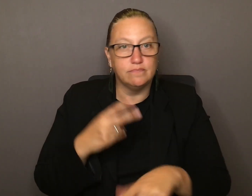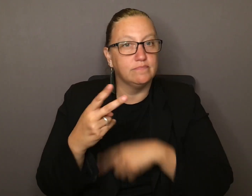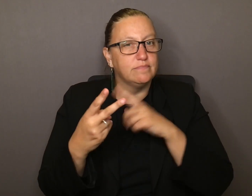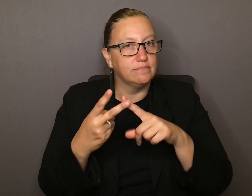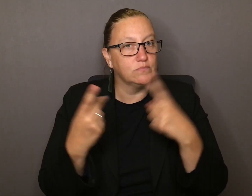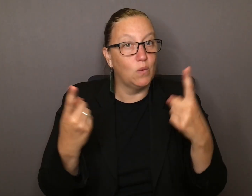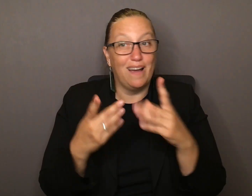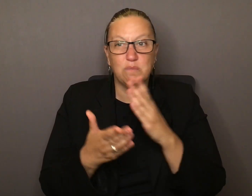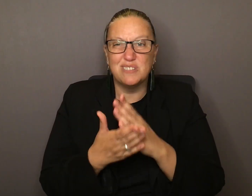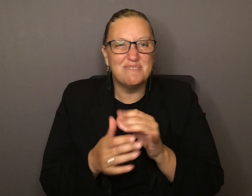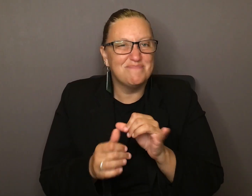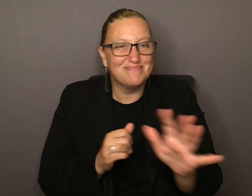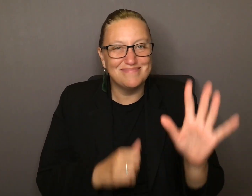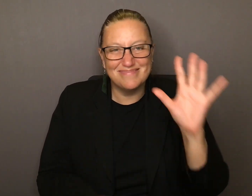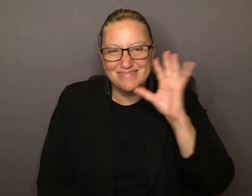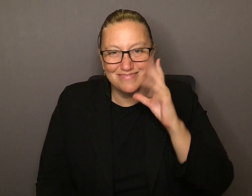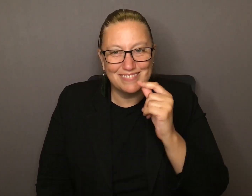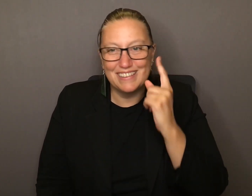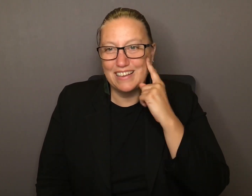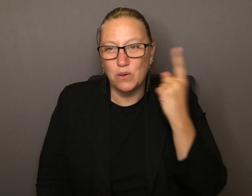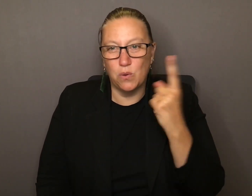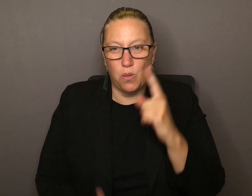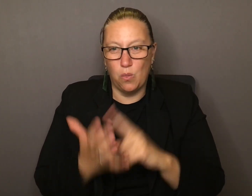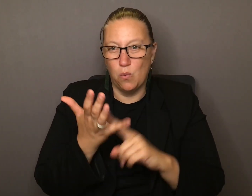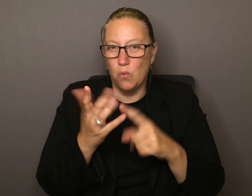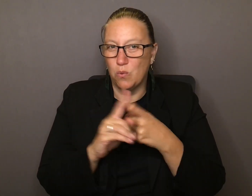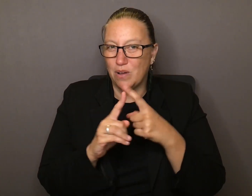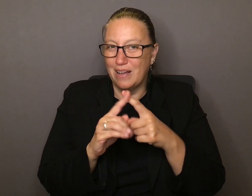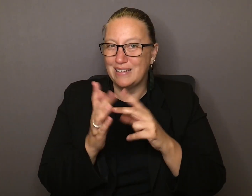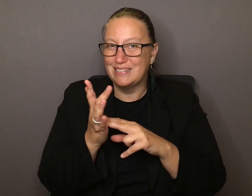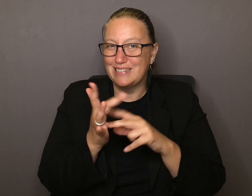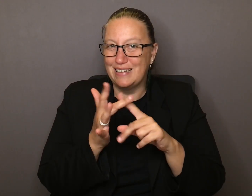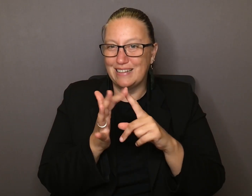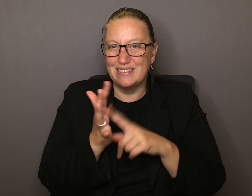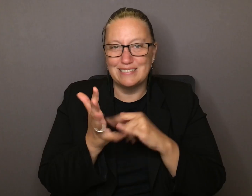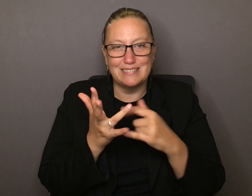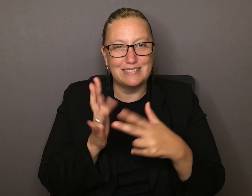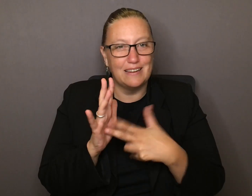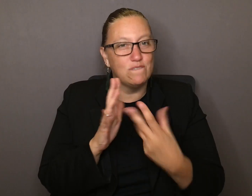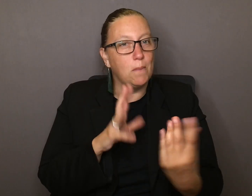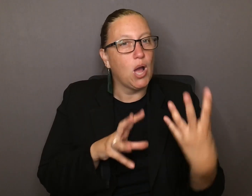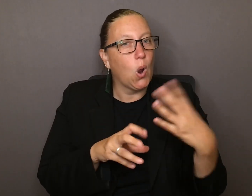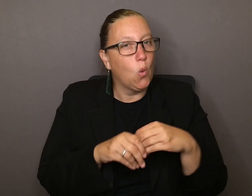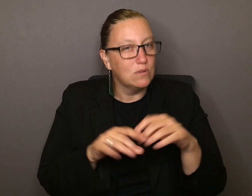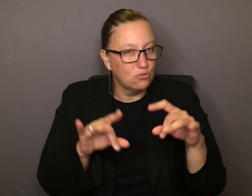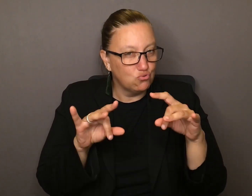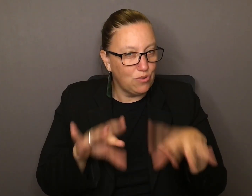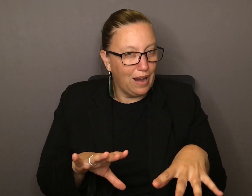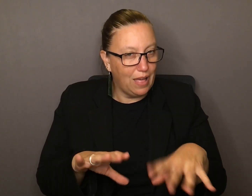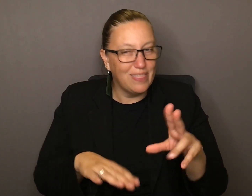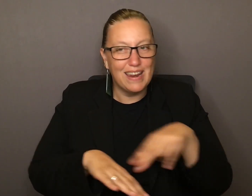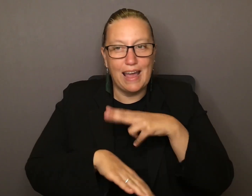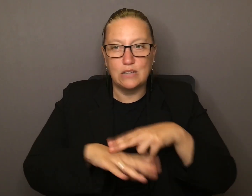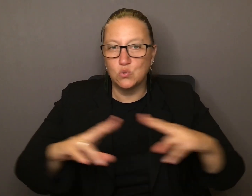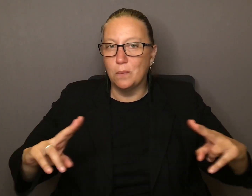absolute pleasure of hearing from Luke Nielsen from Inclusion Australia, the national peak body for people with intellectual